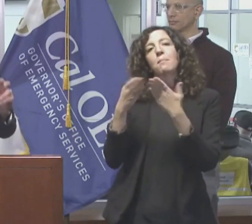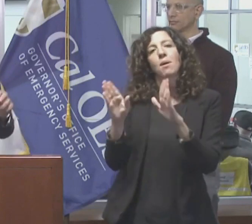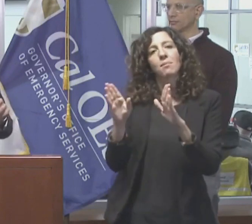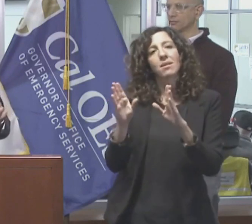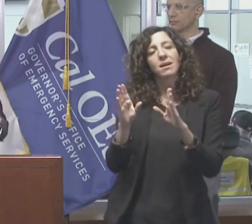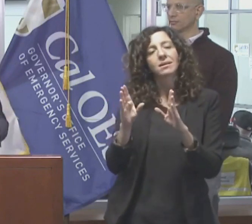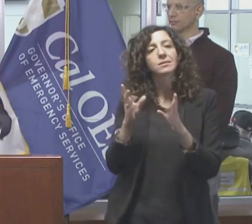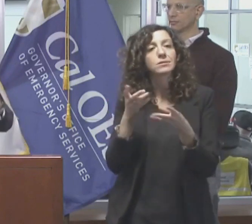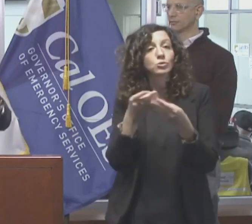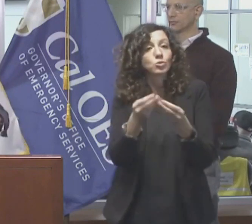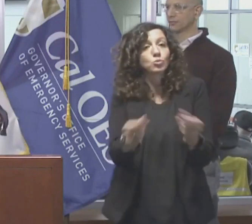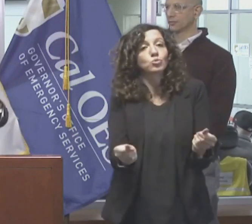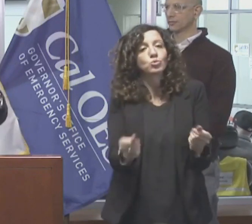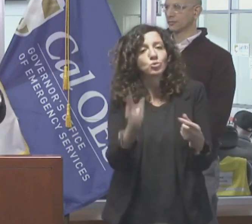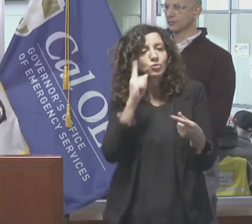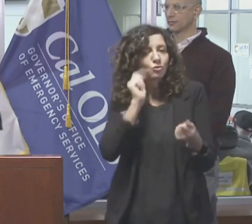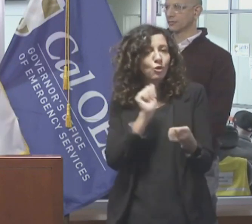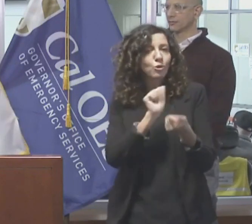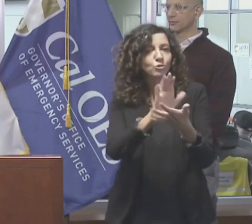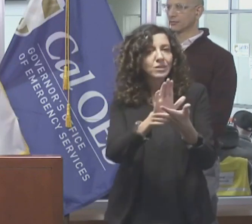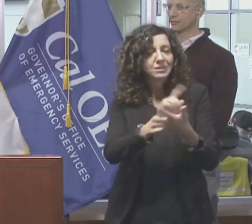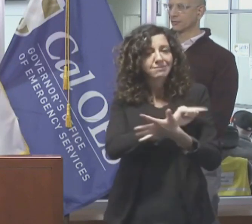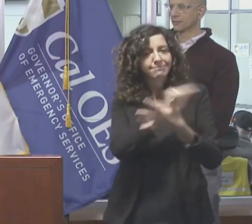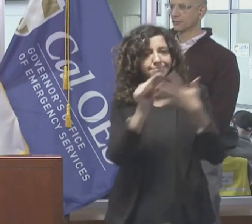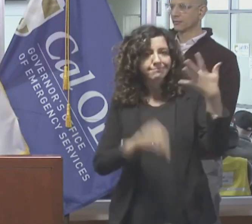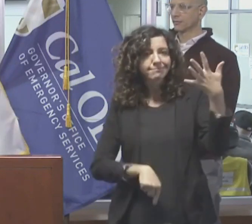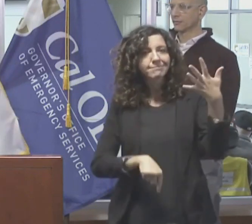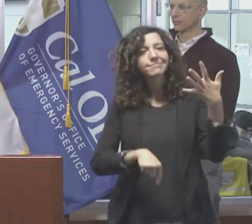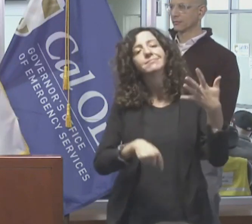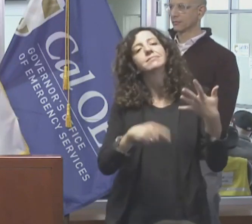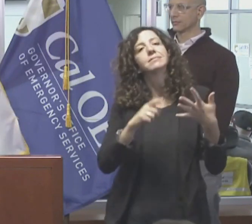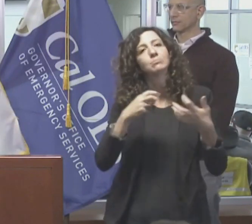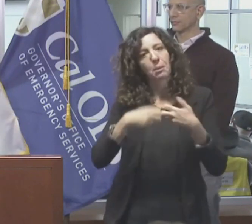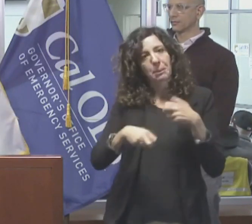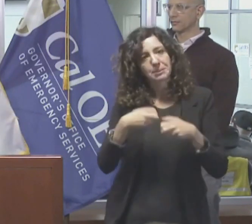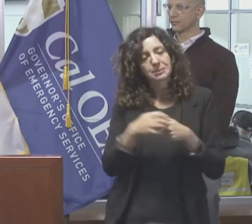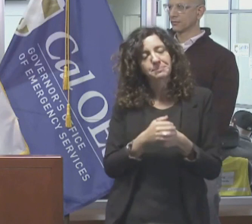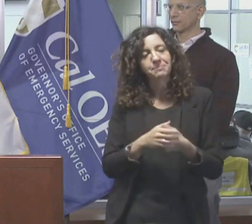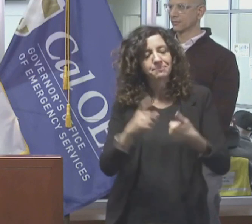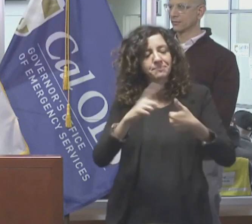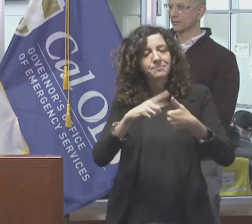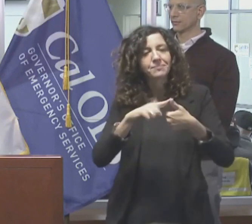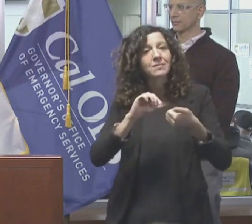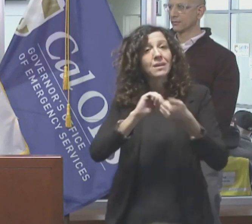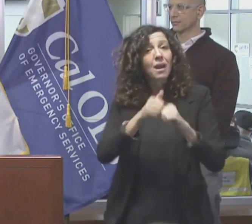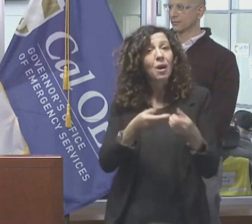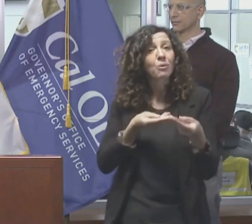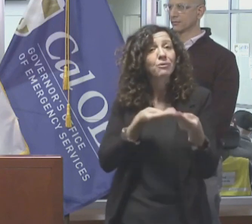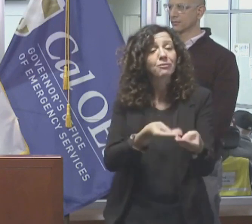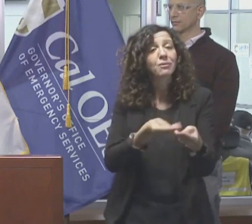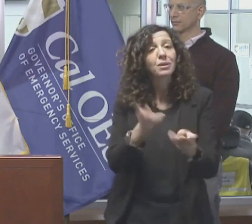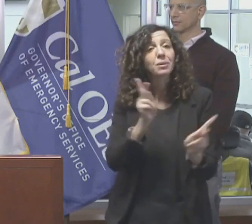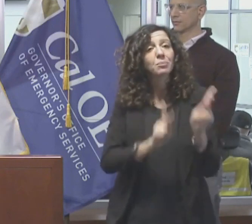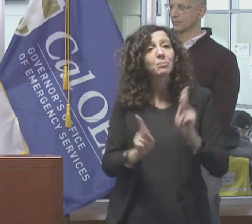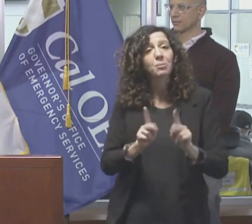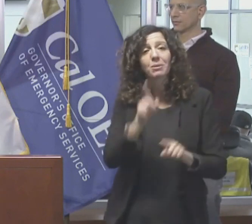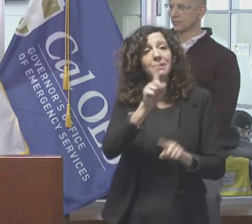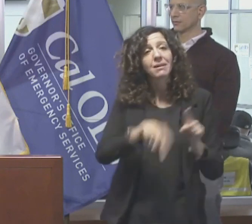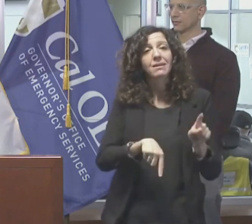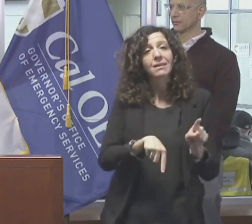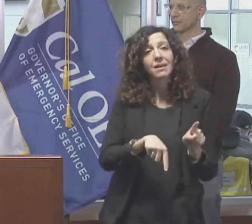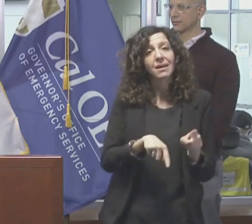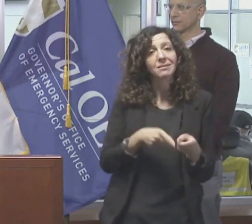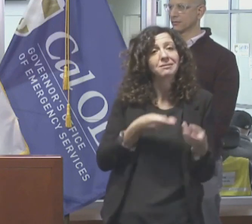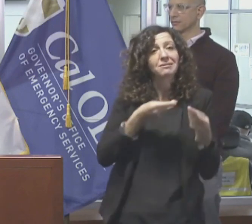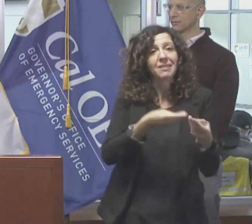sector solutions to address the following and obvious real problems. How you feed people that cannot